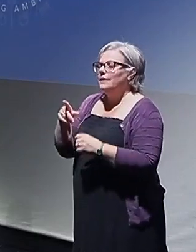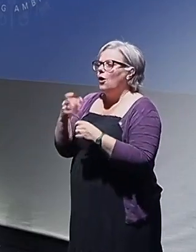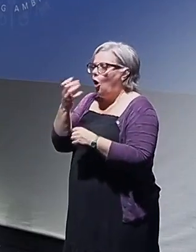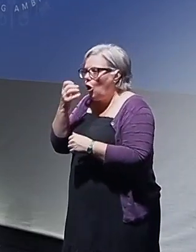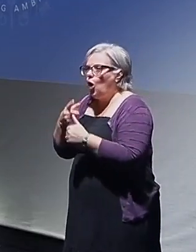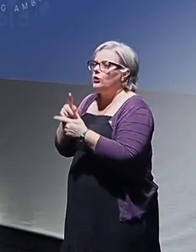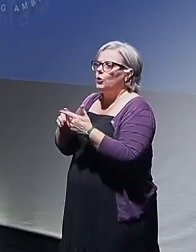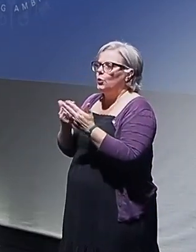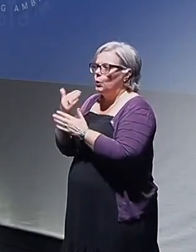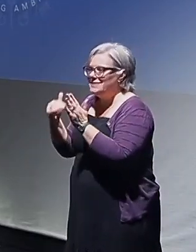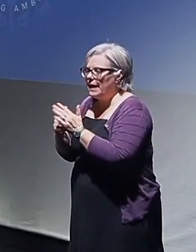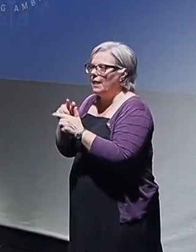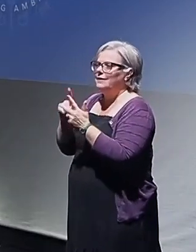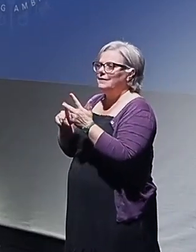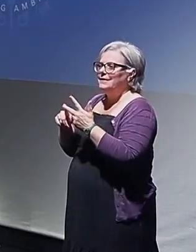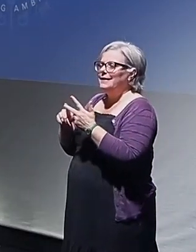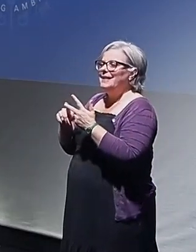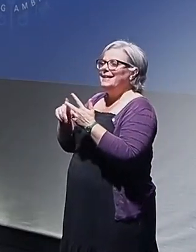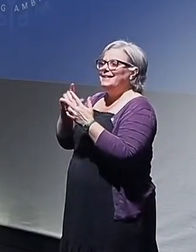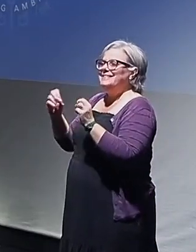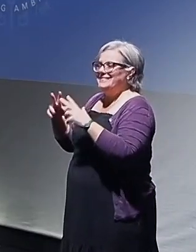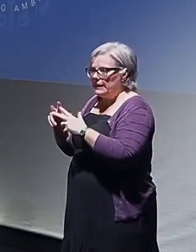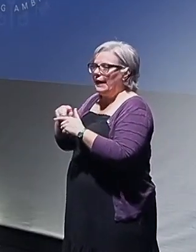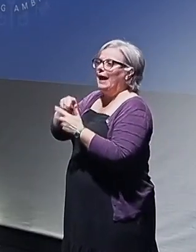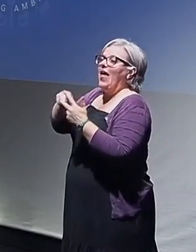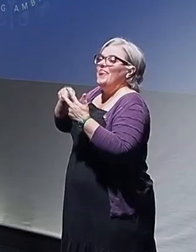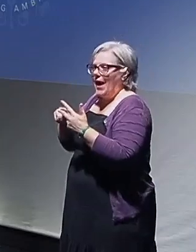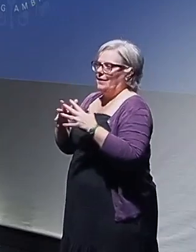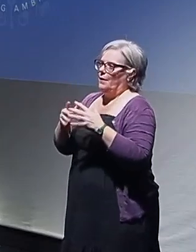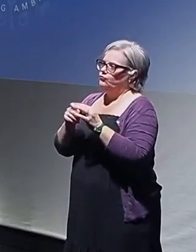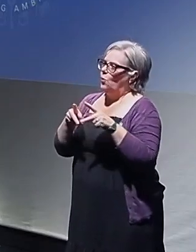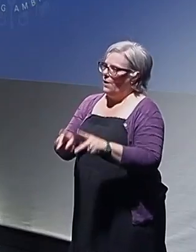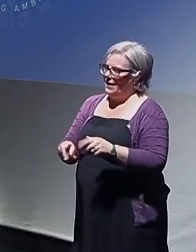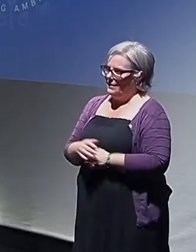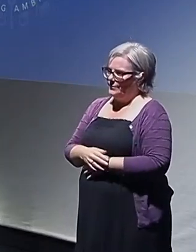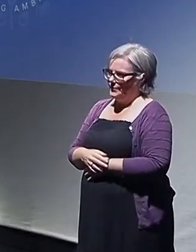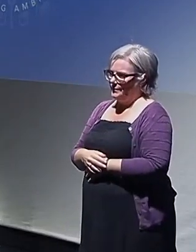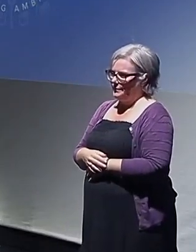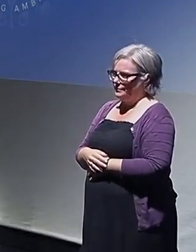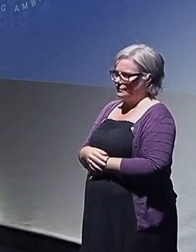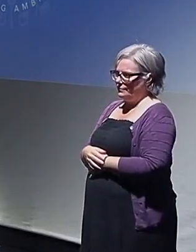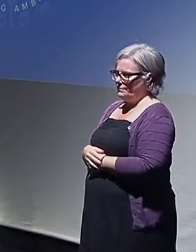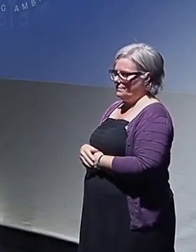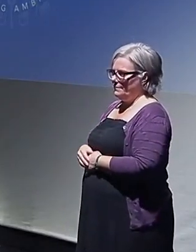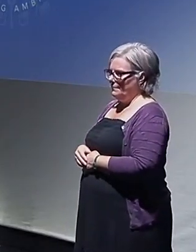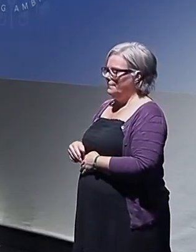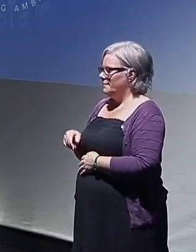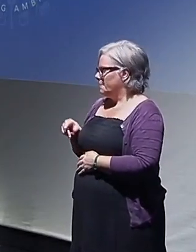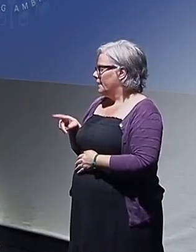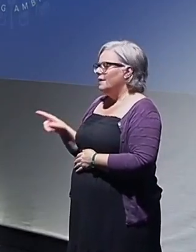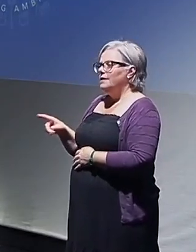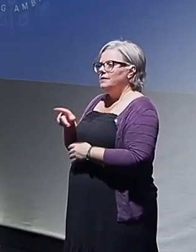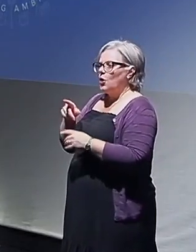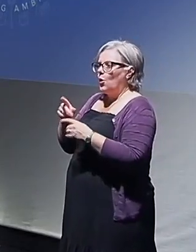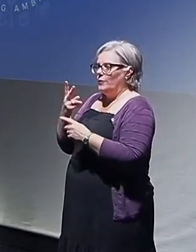New Zealand, Sydney, and then we went to New York. But we were so spoiled at that time, and Richard Griffiths and